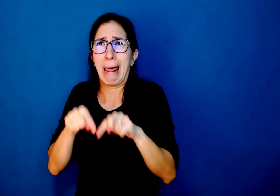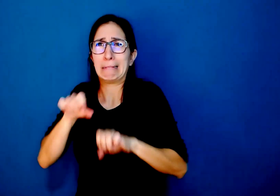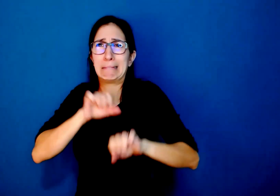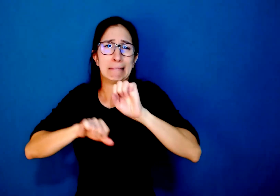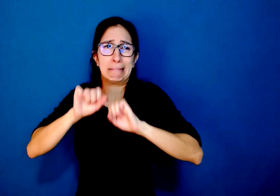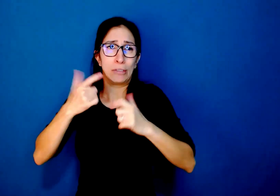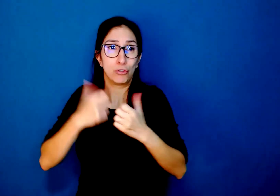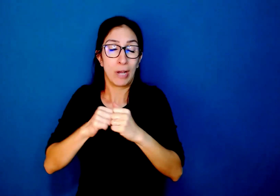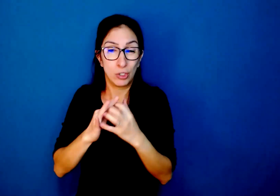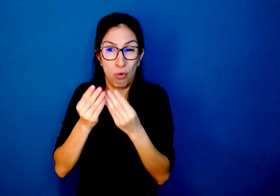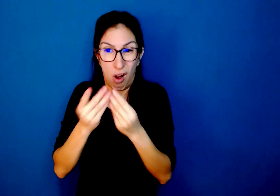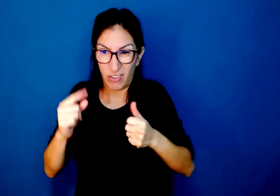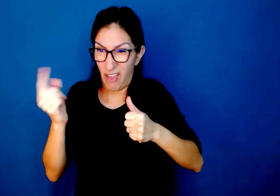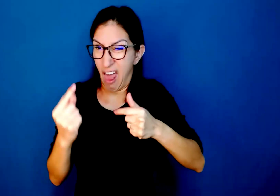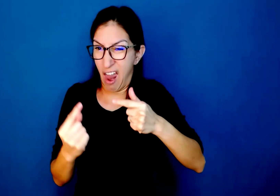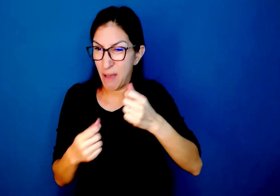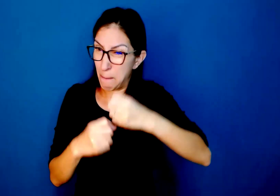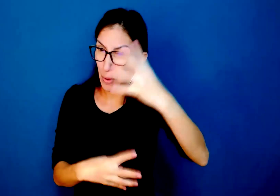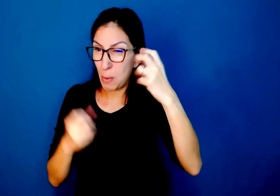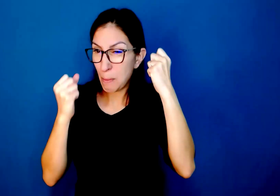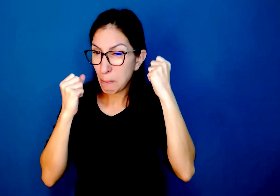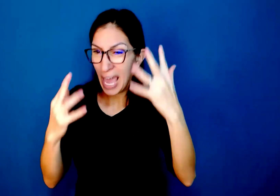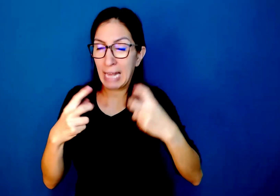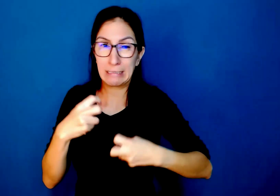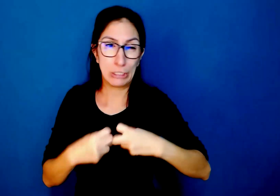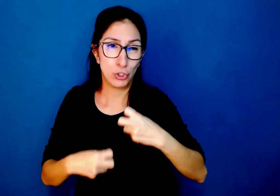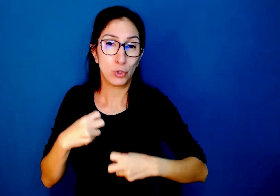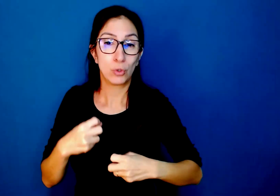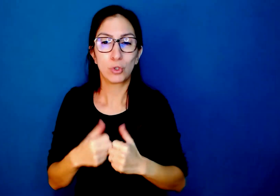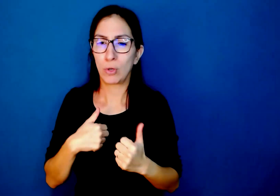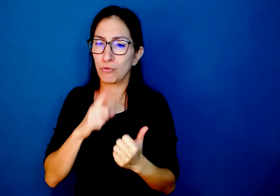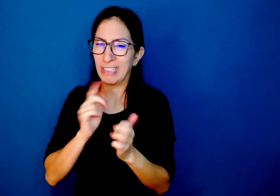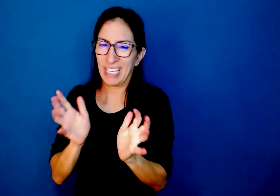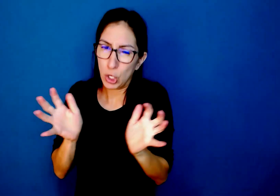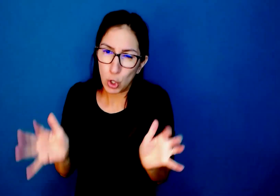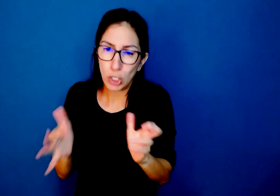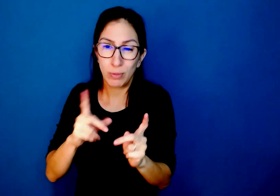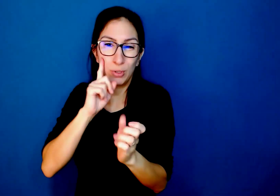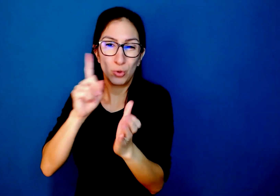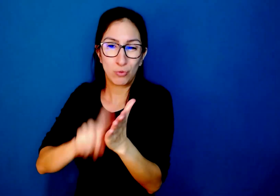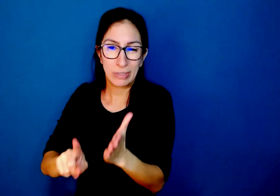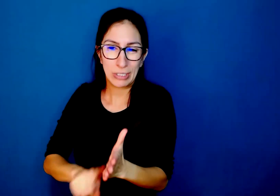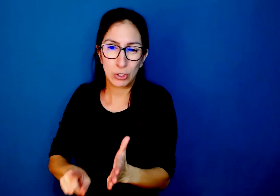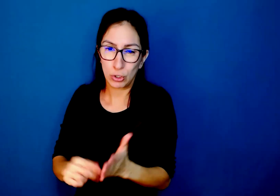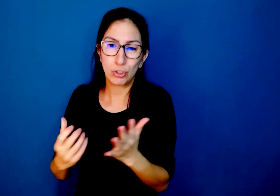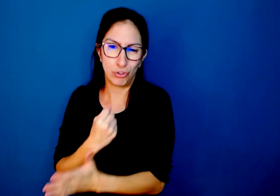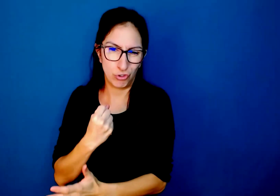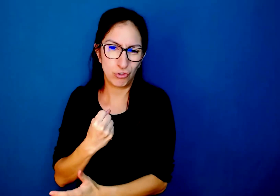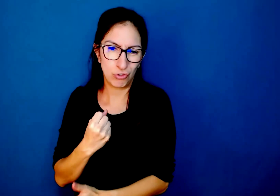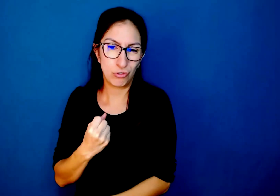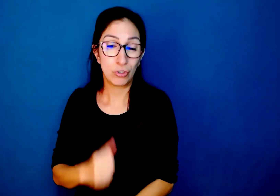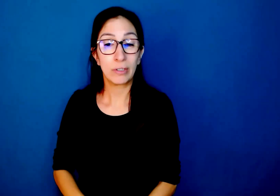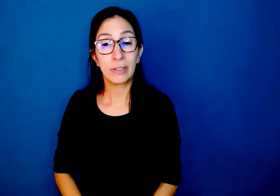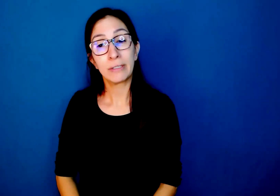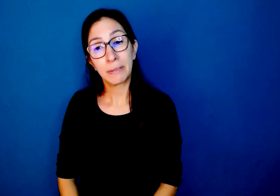really encourage people to do their research. Carl Groves has some really good sort of stuff on this, in